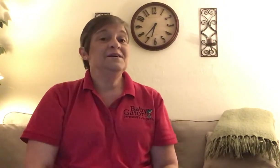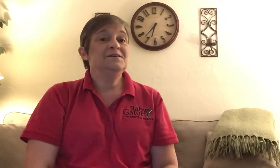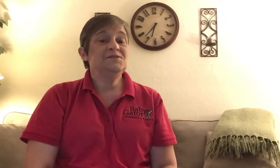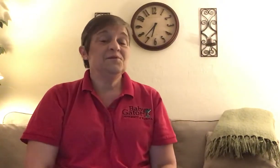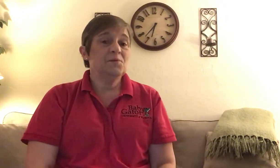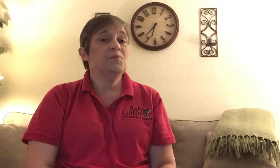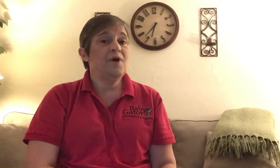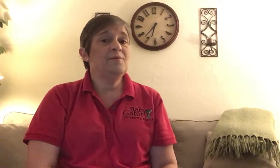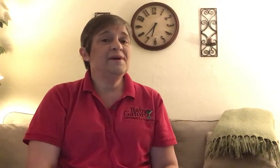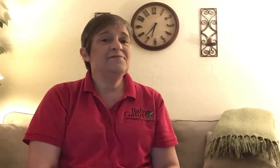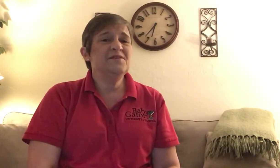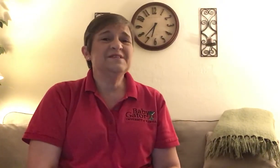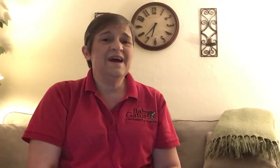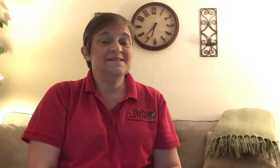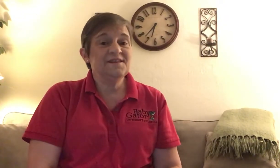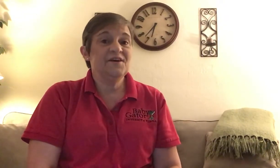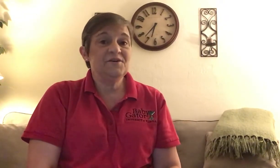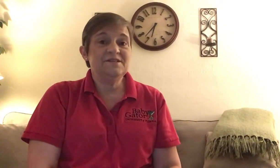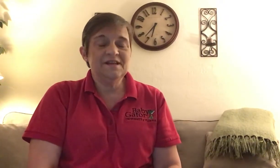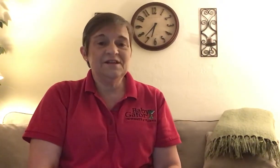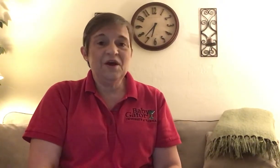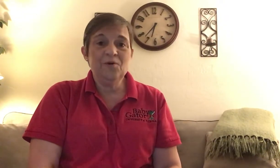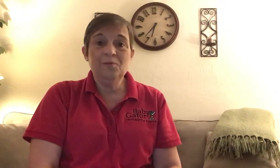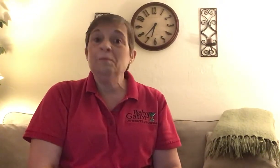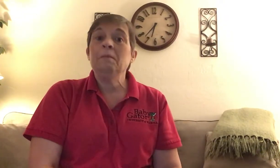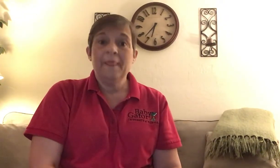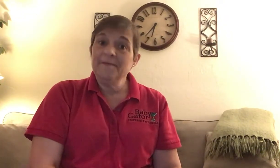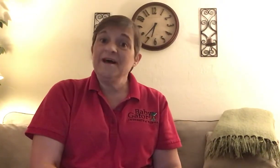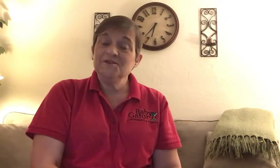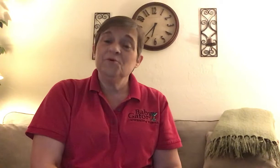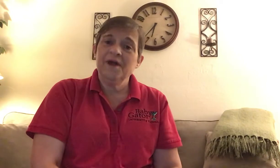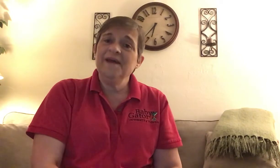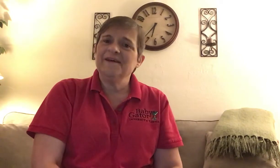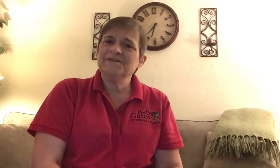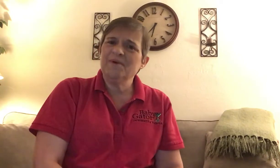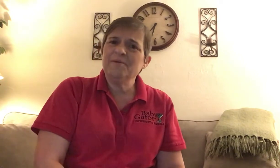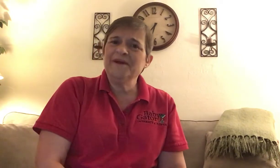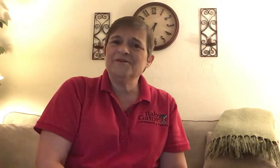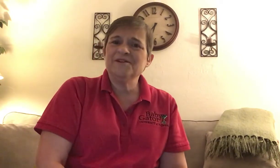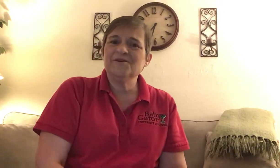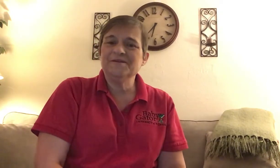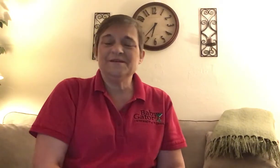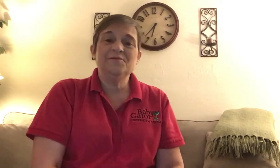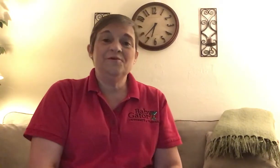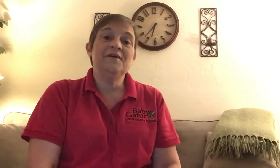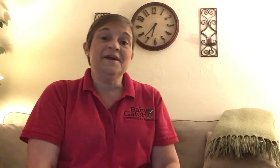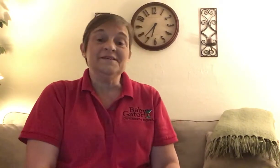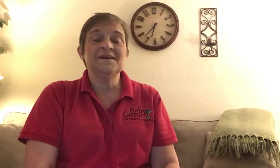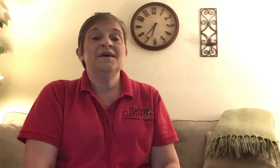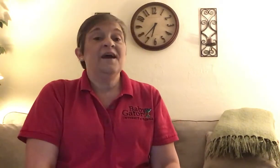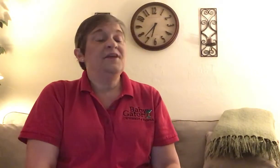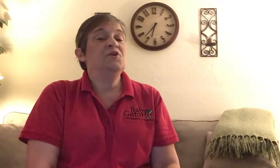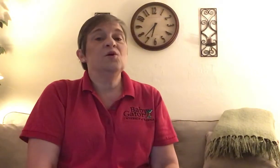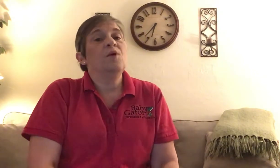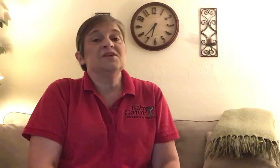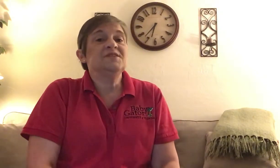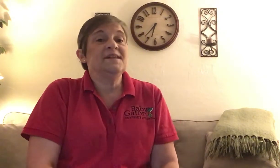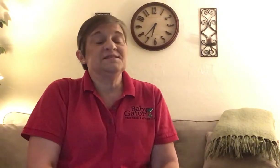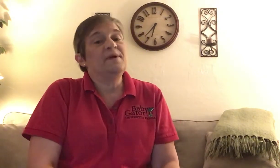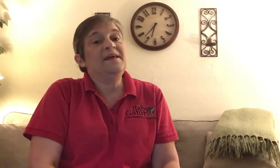So there were probably a few signs in there you didn't know, and that's okay. That's why we're here, to learn some new things. And you can watch that as many